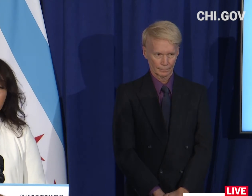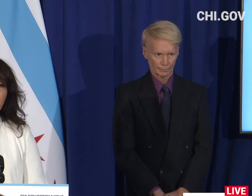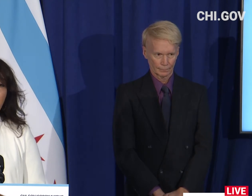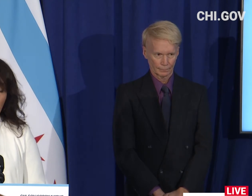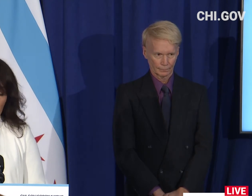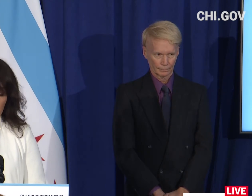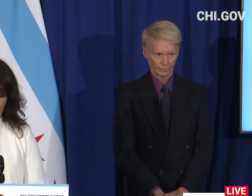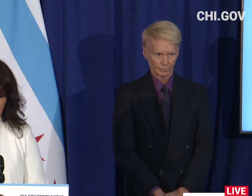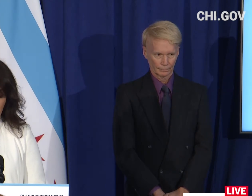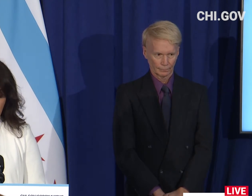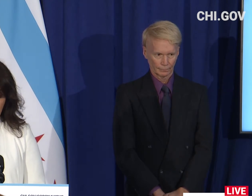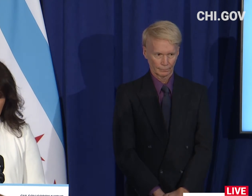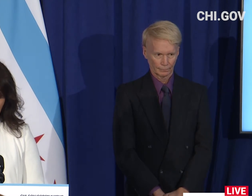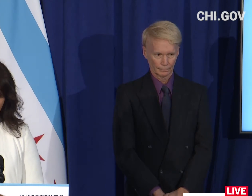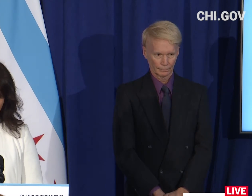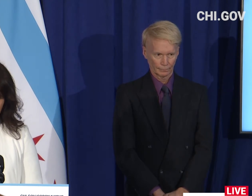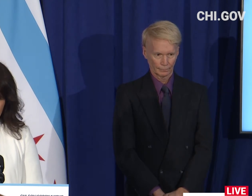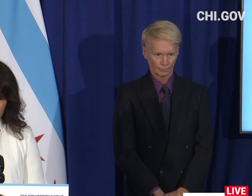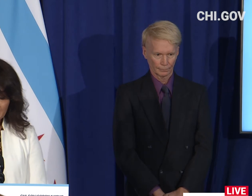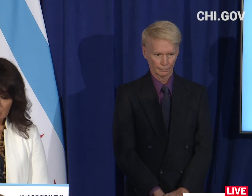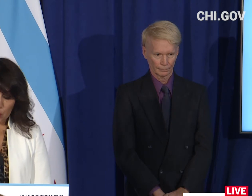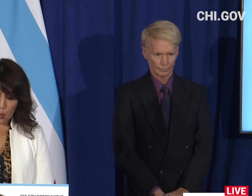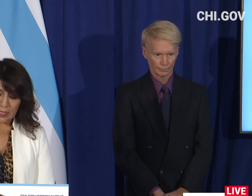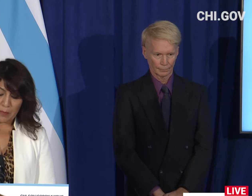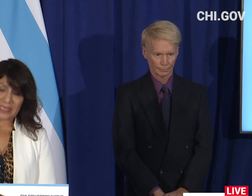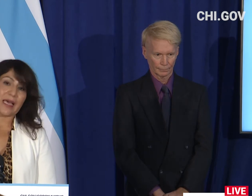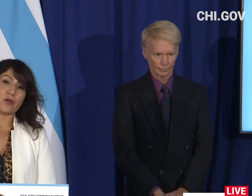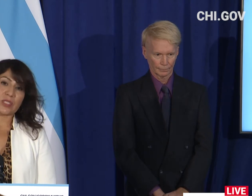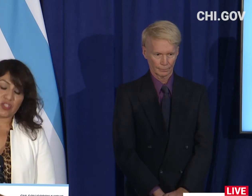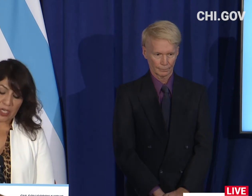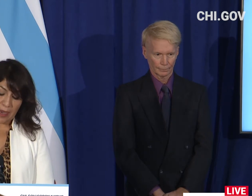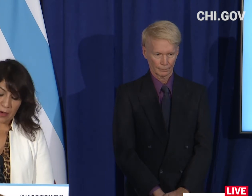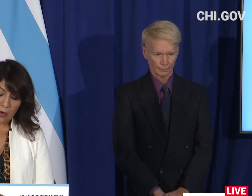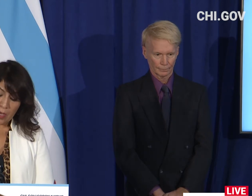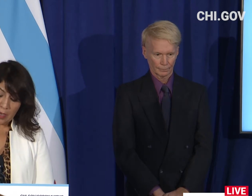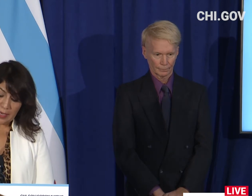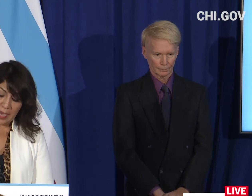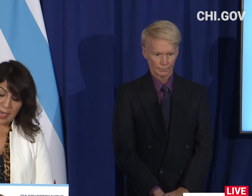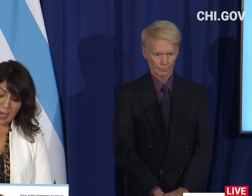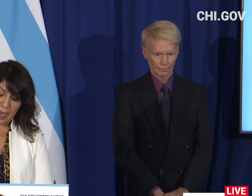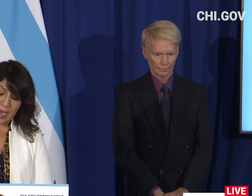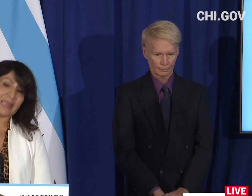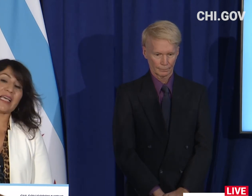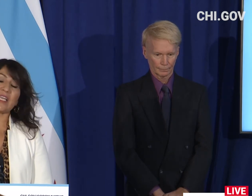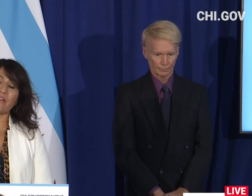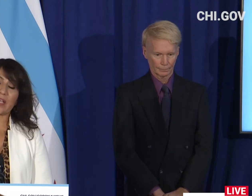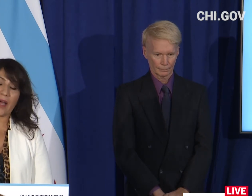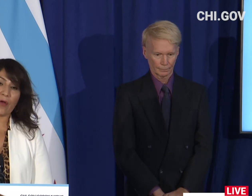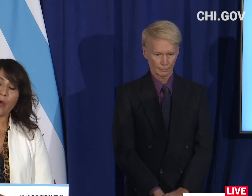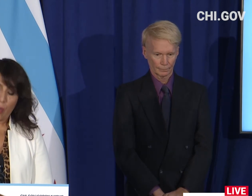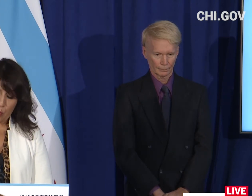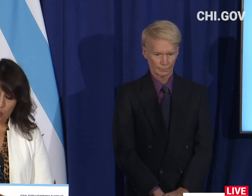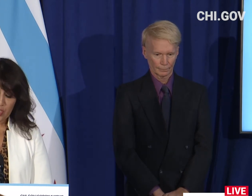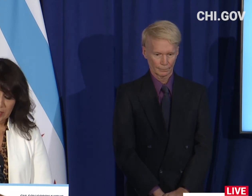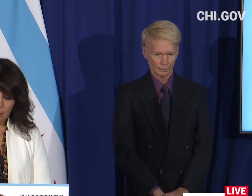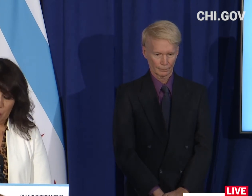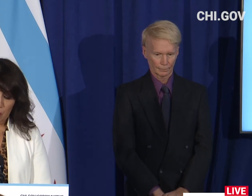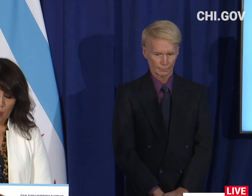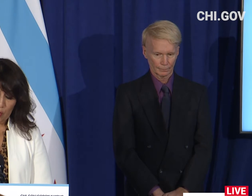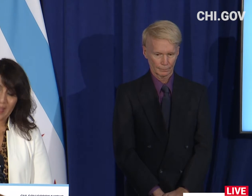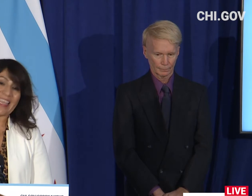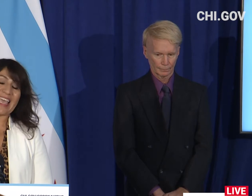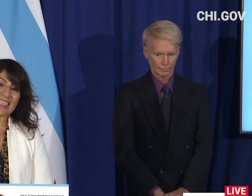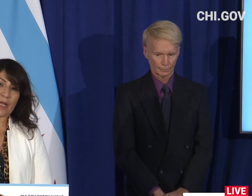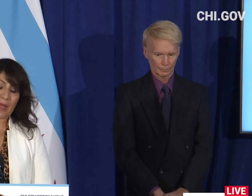tiene que ser la prioridad. Quiero dar las gracias a todos los empresarios de Chicago que han sacrificado